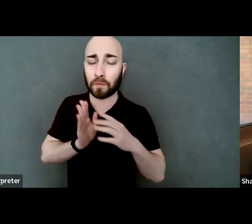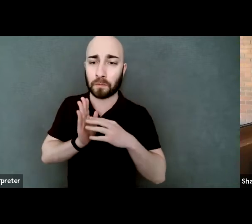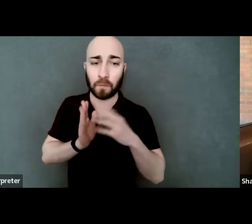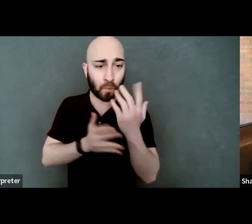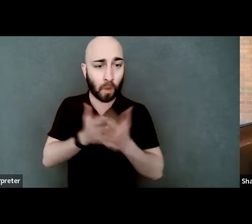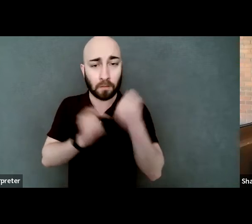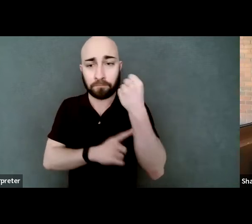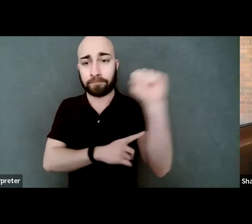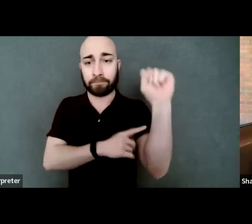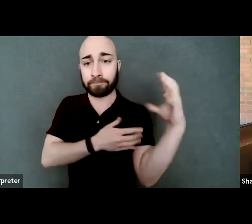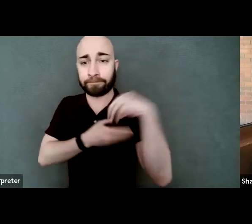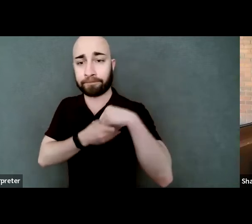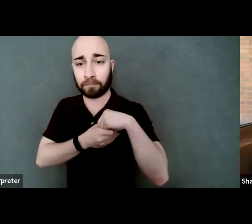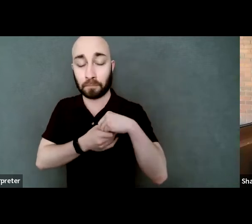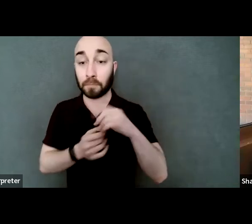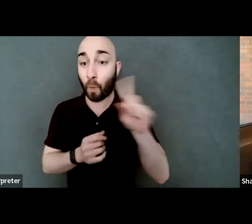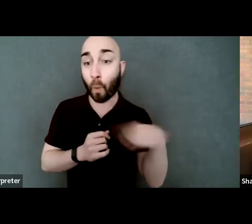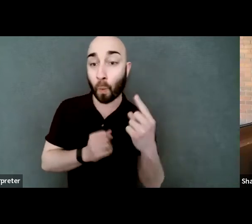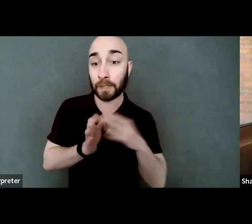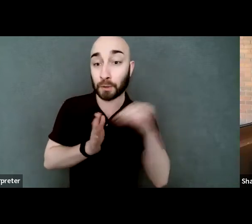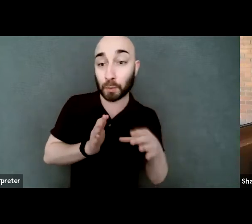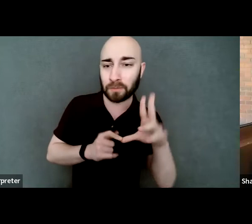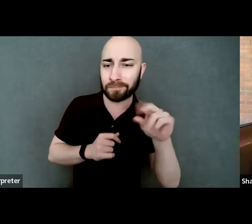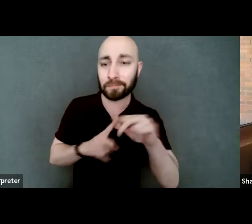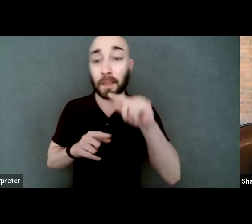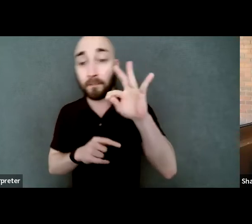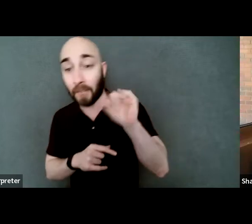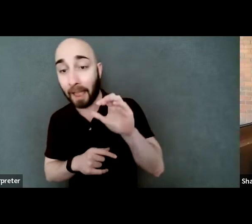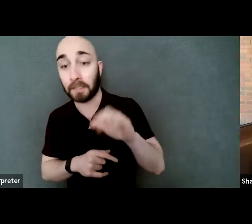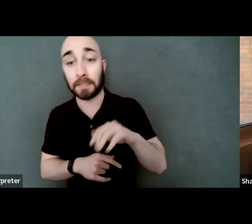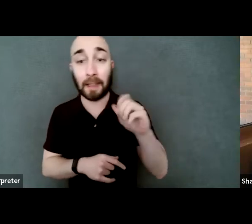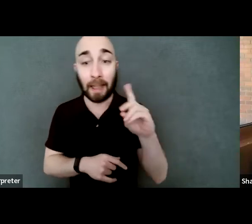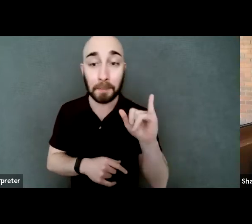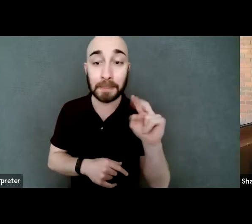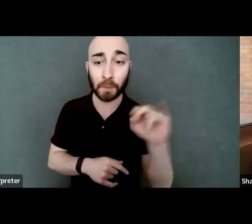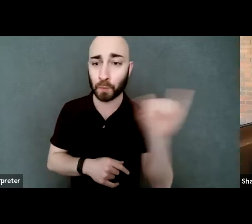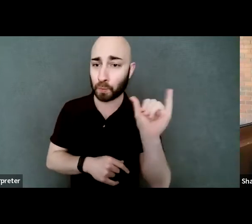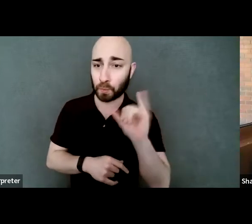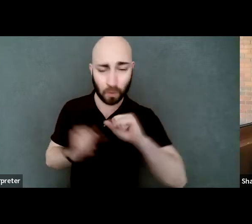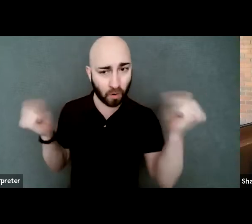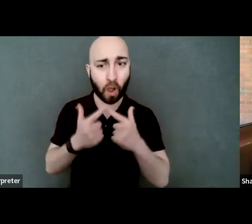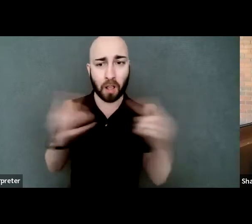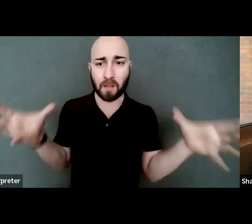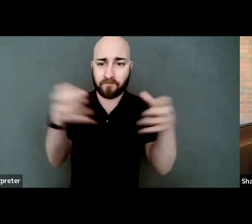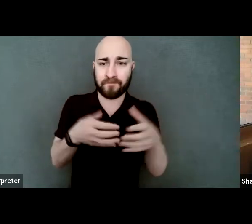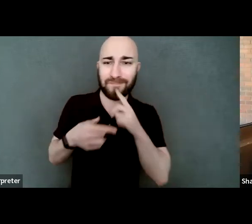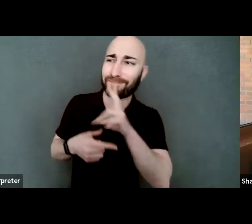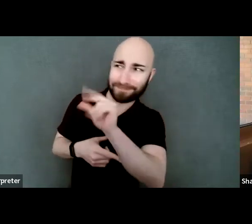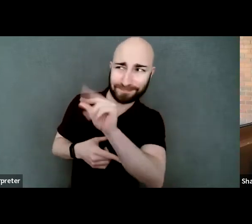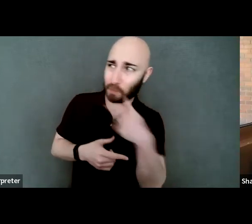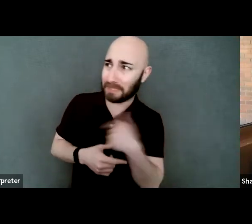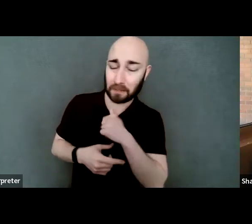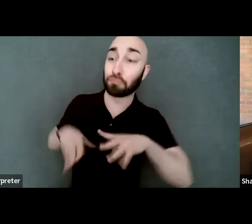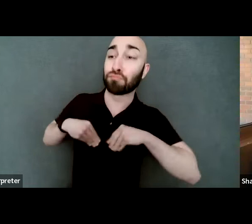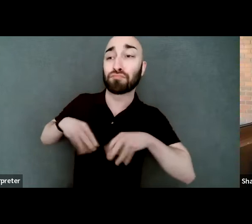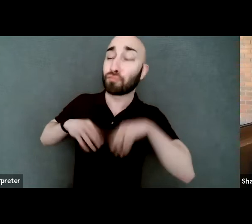play where not just students, but faculty, administrators have come together to say, no, we are not going to take this.